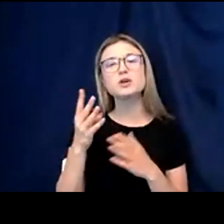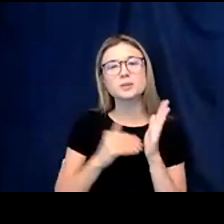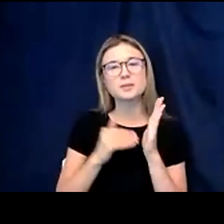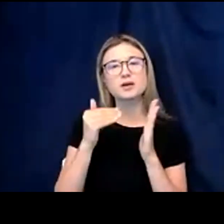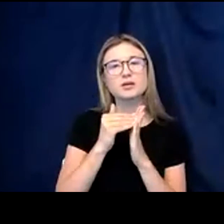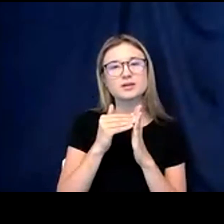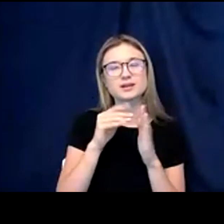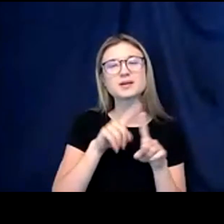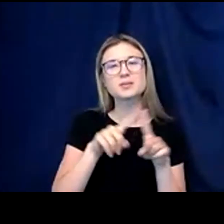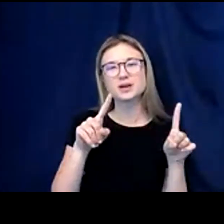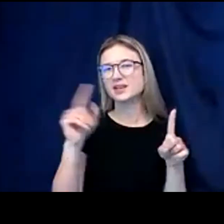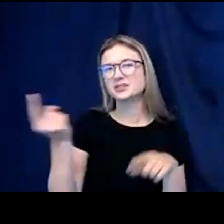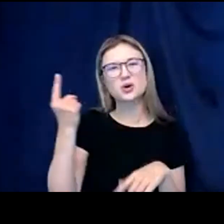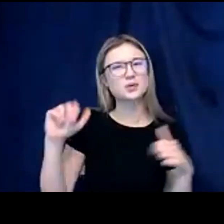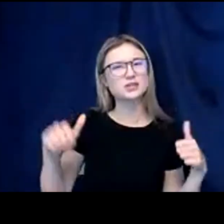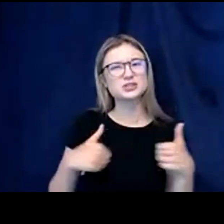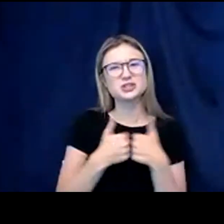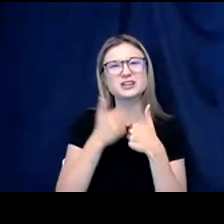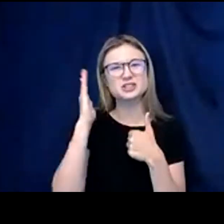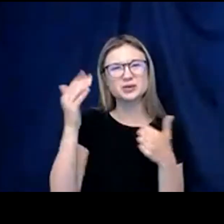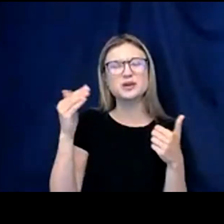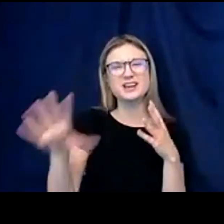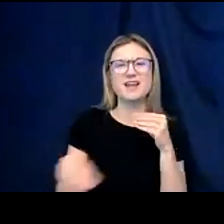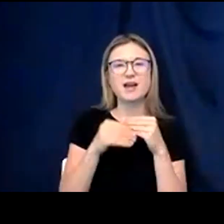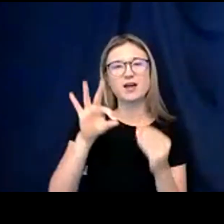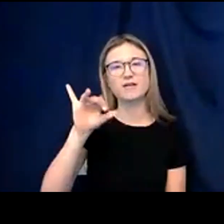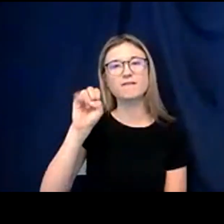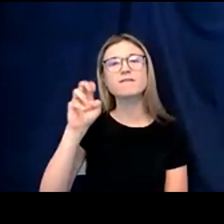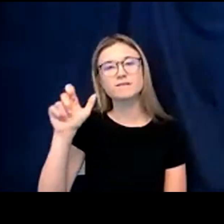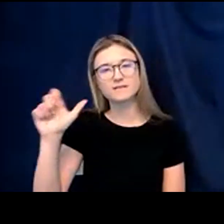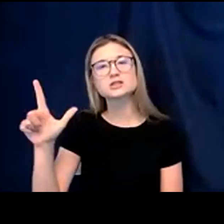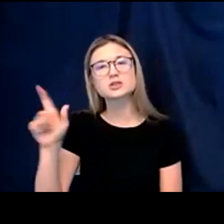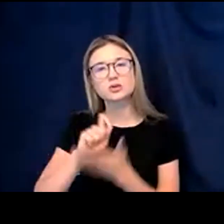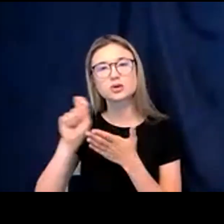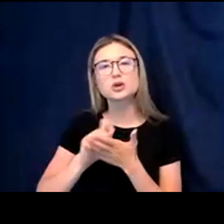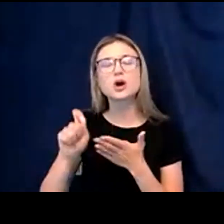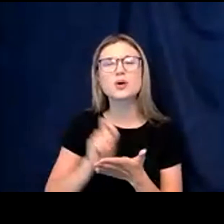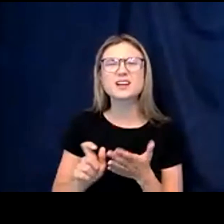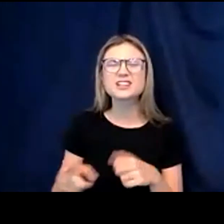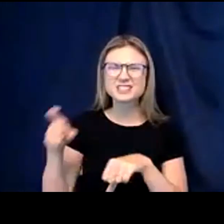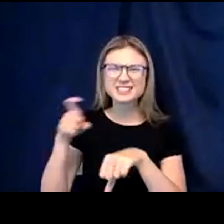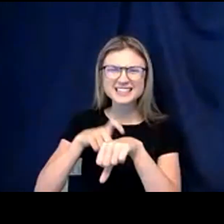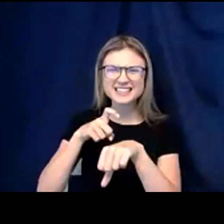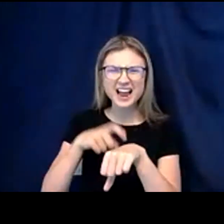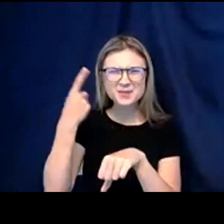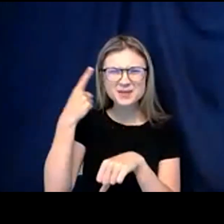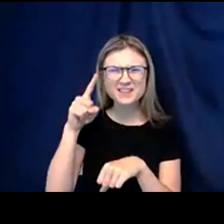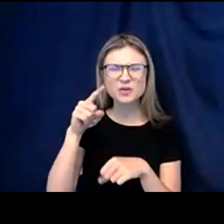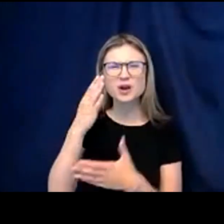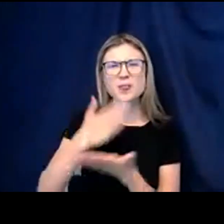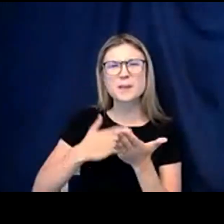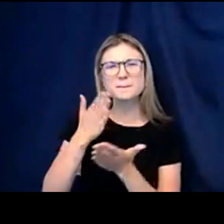always challenging for a bill when it gets a fiscal note. And just the timing of the budget this year, the budget was sort